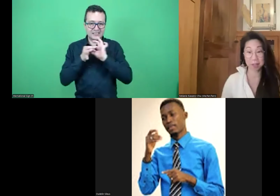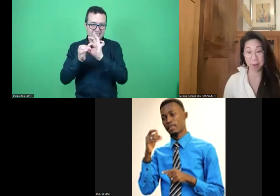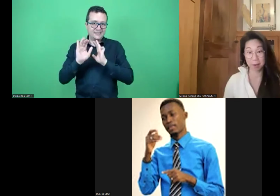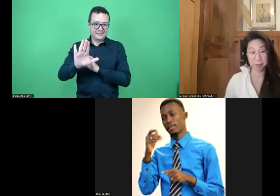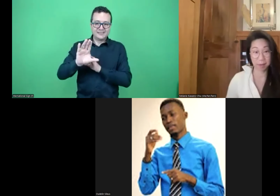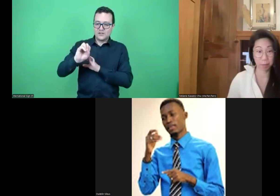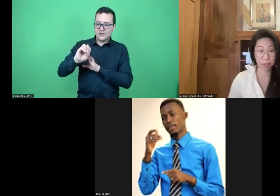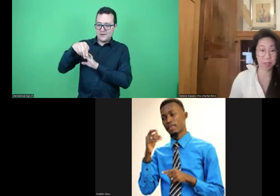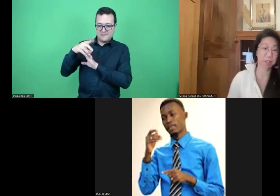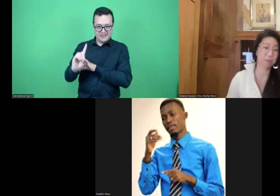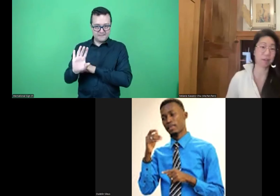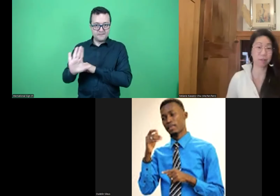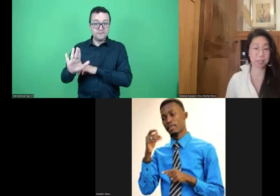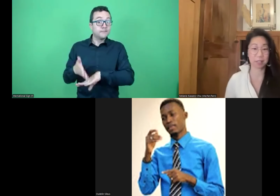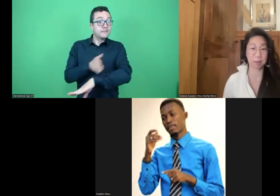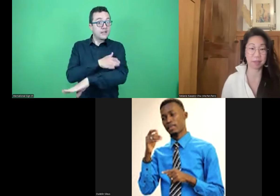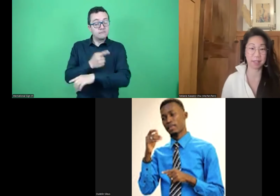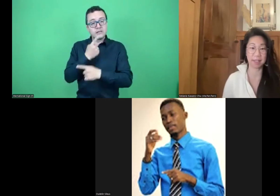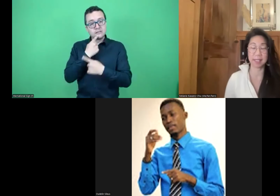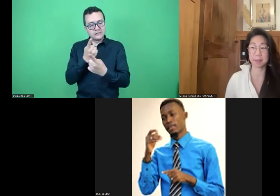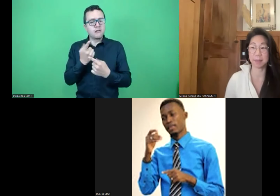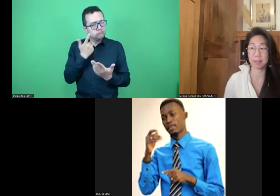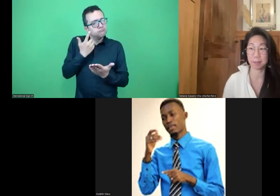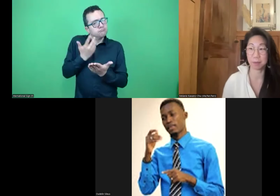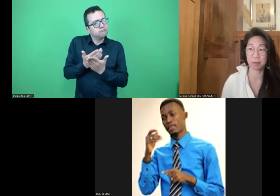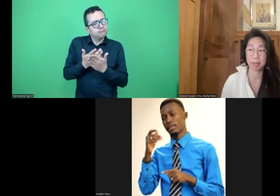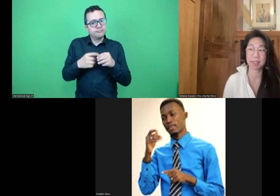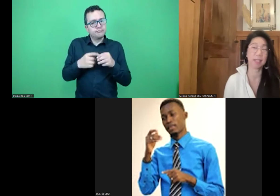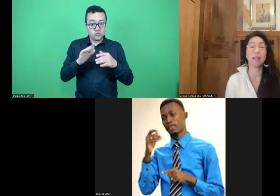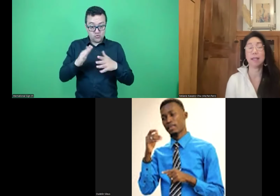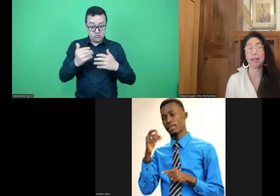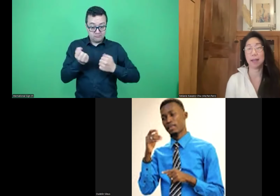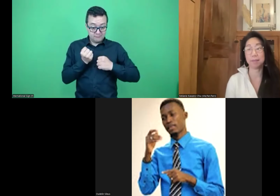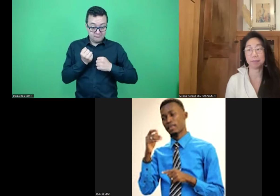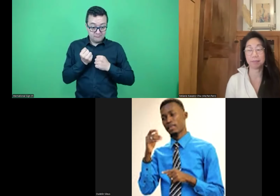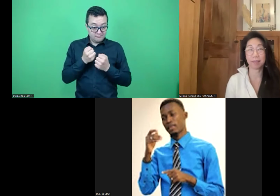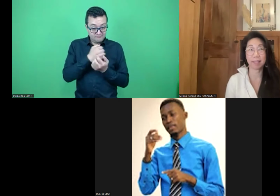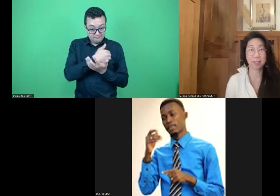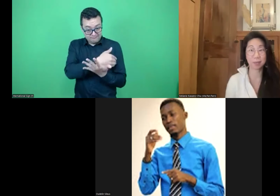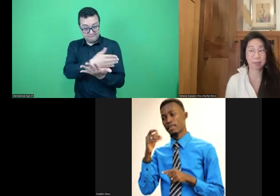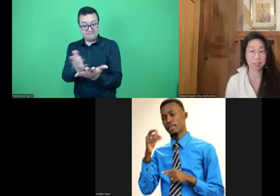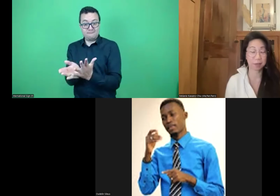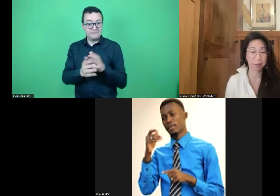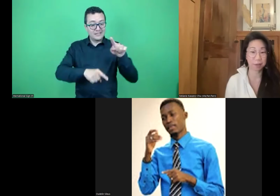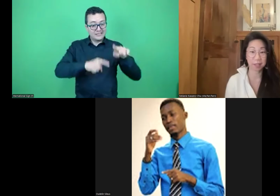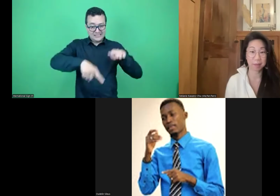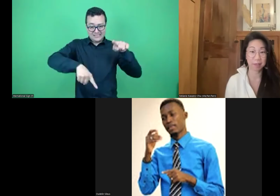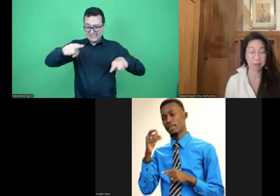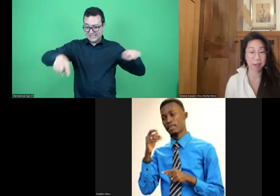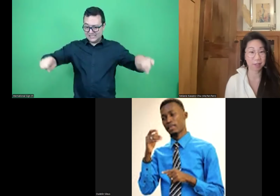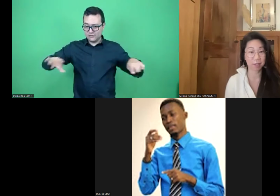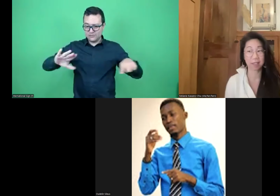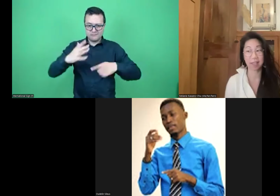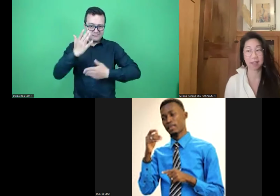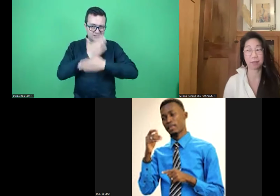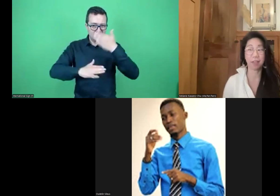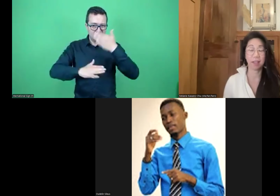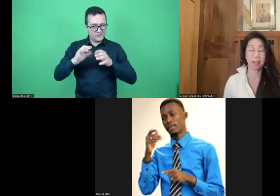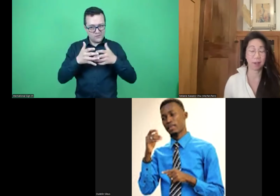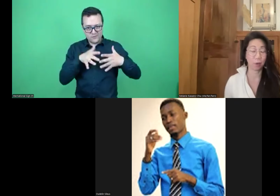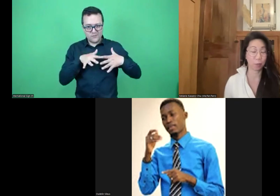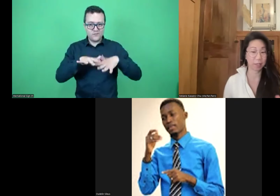talking about the importance of diversity within the disability movement, this relates to another enabling factor. Again,